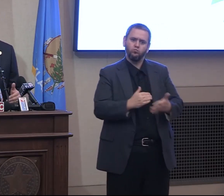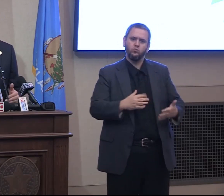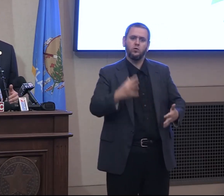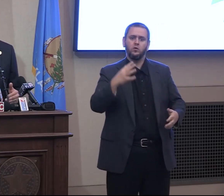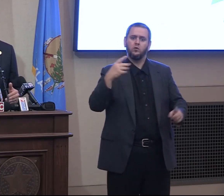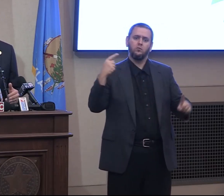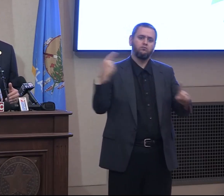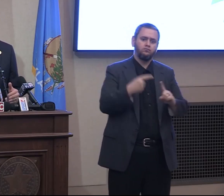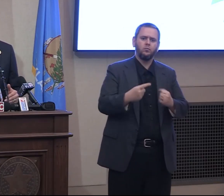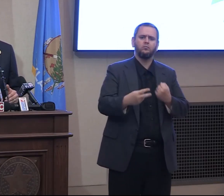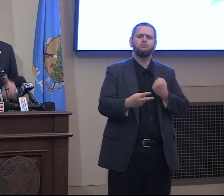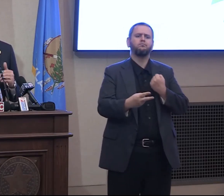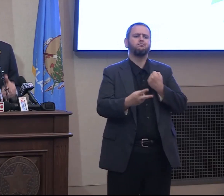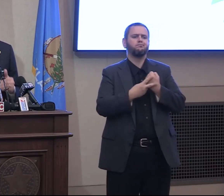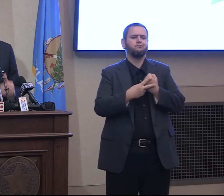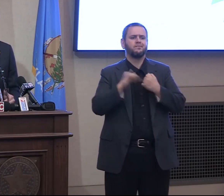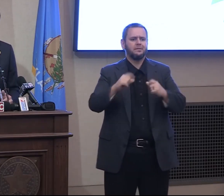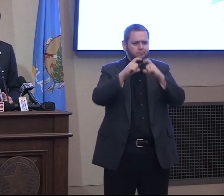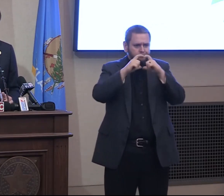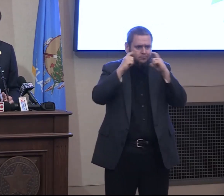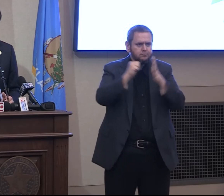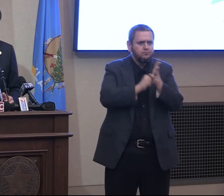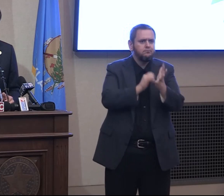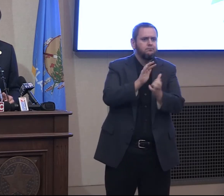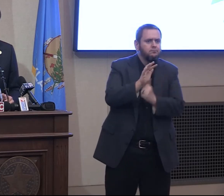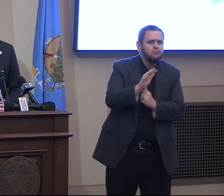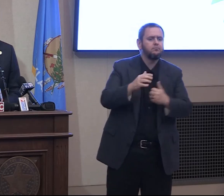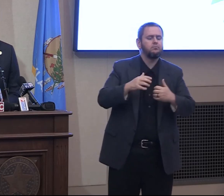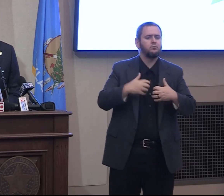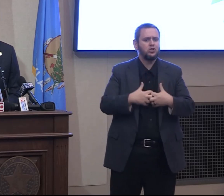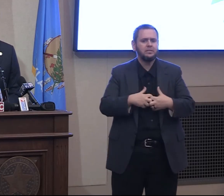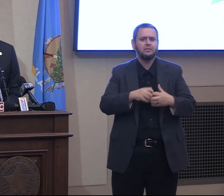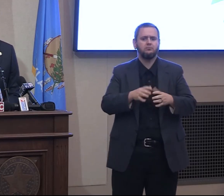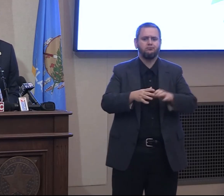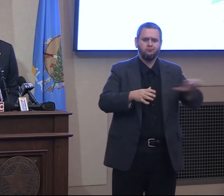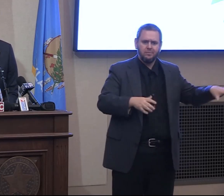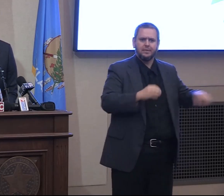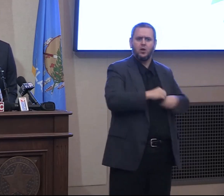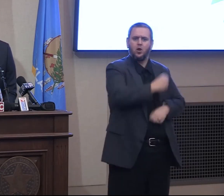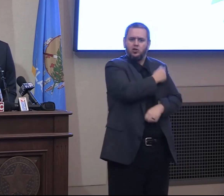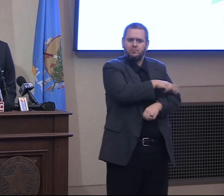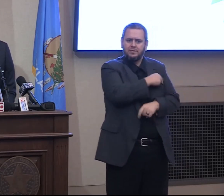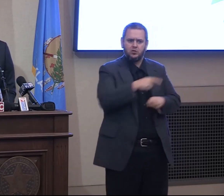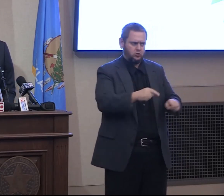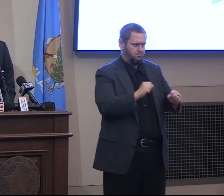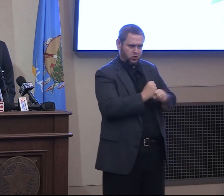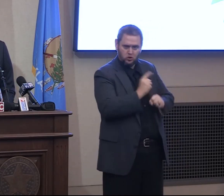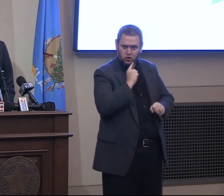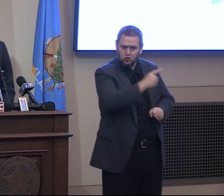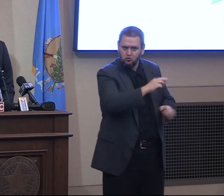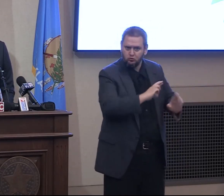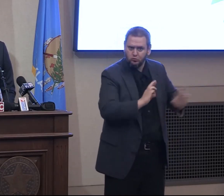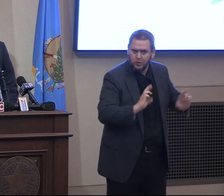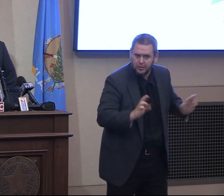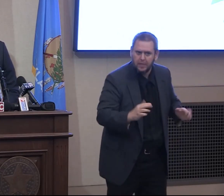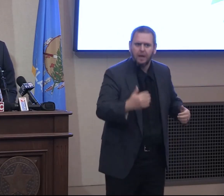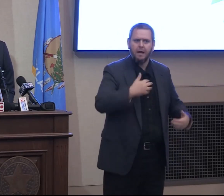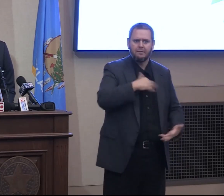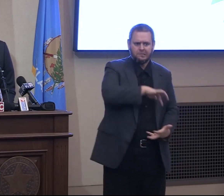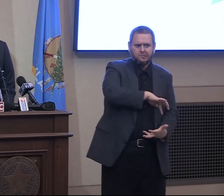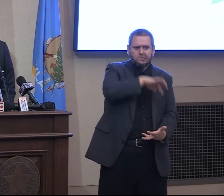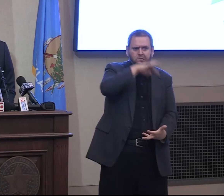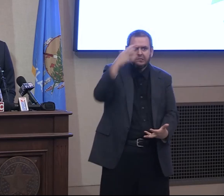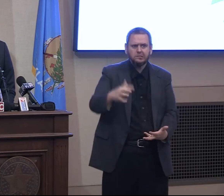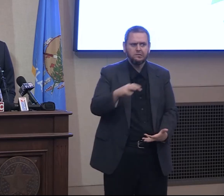hospital capacity, flatten the curve, and secure more PPE. Oklahomans,